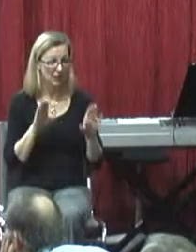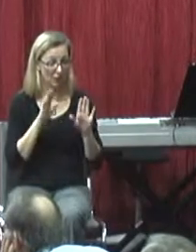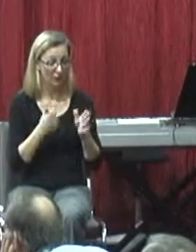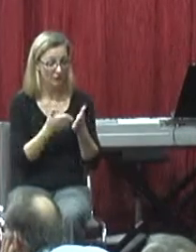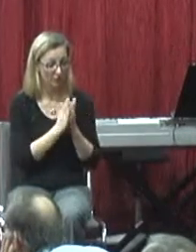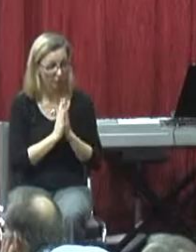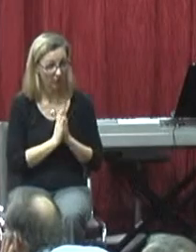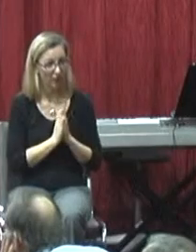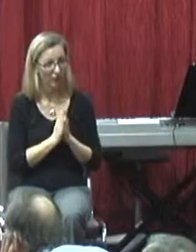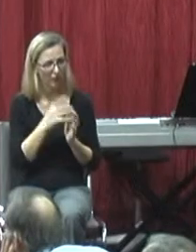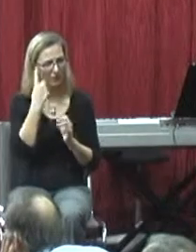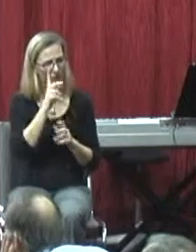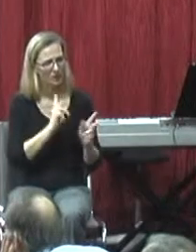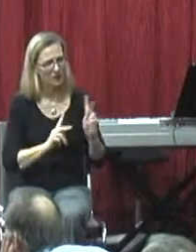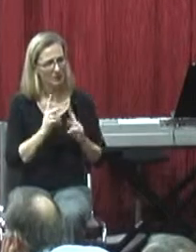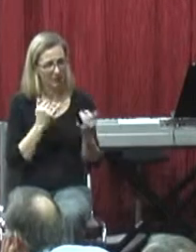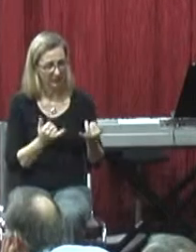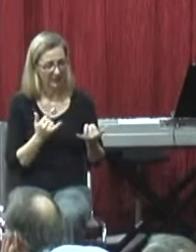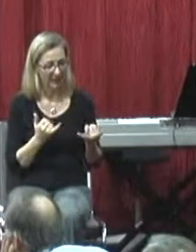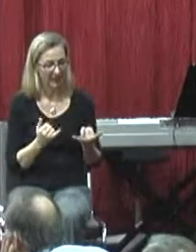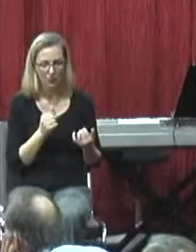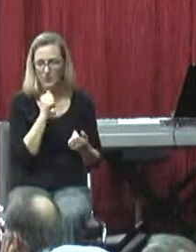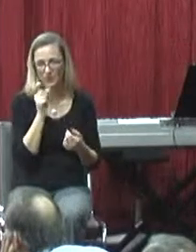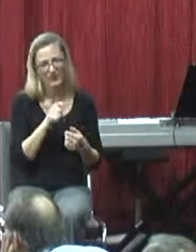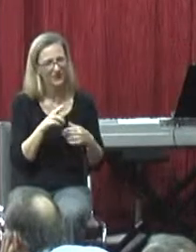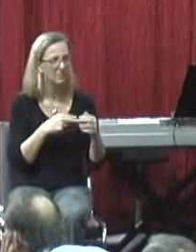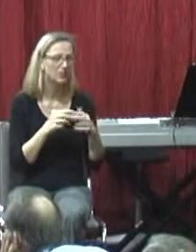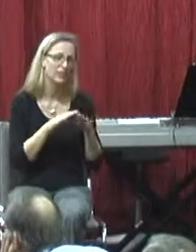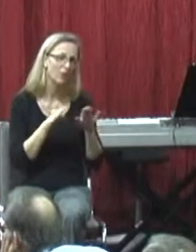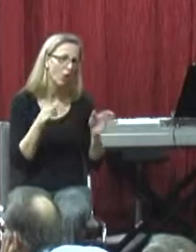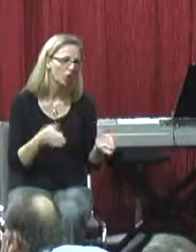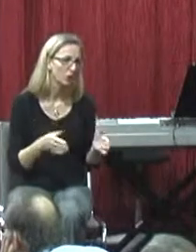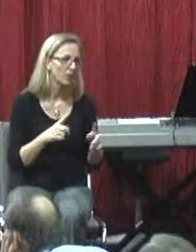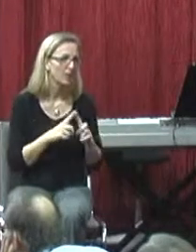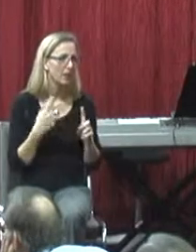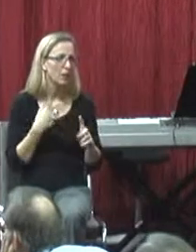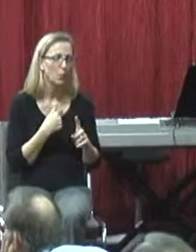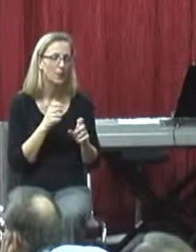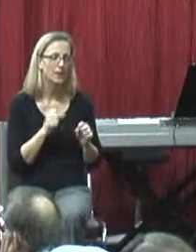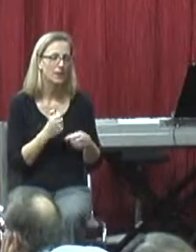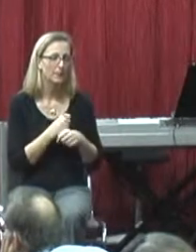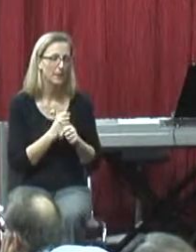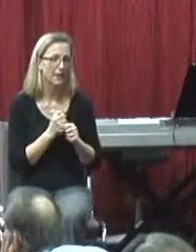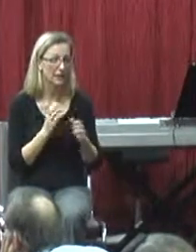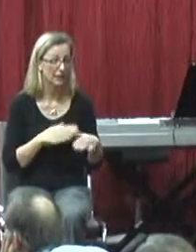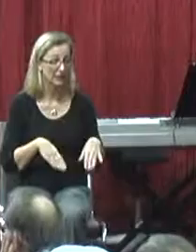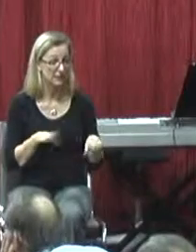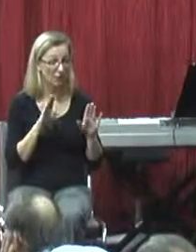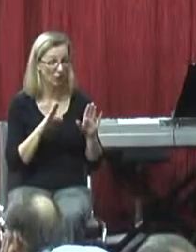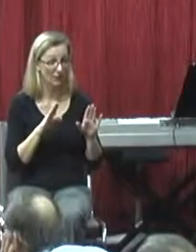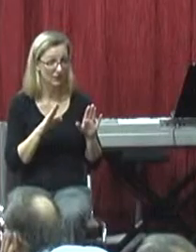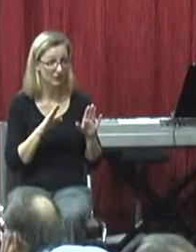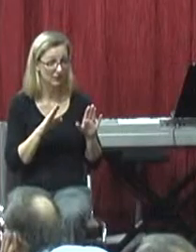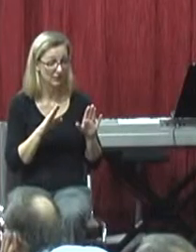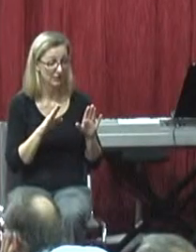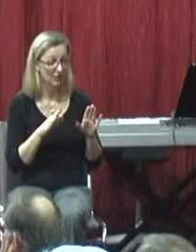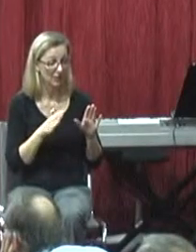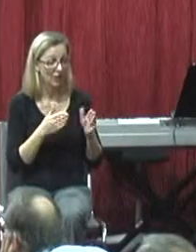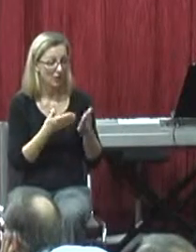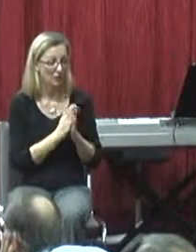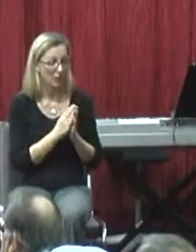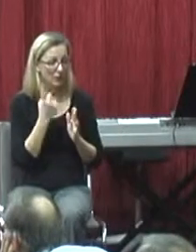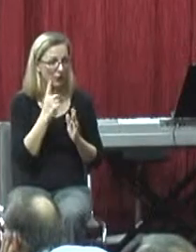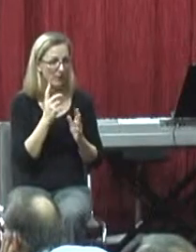prayer for people today. We don't have to build an altar. But we can make a sacrifice of prayer for the person that caused the problem we're